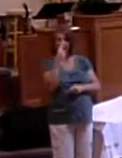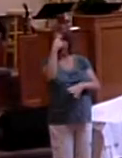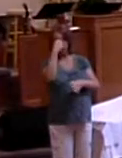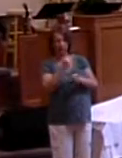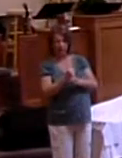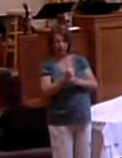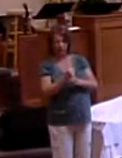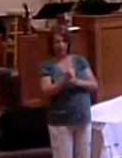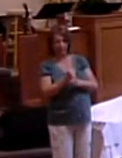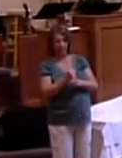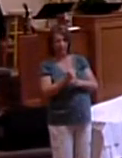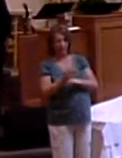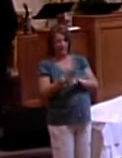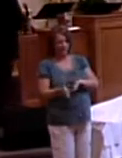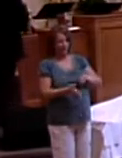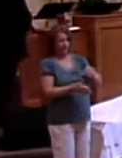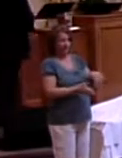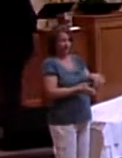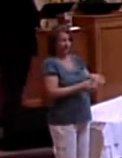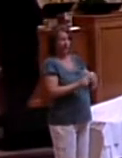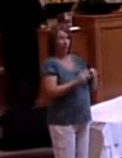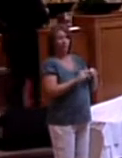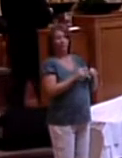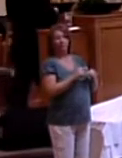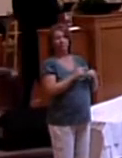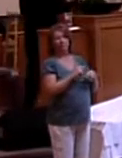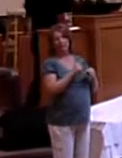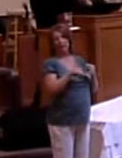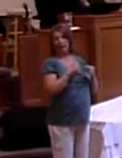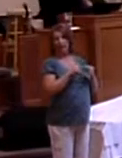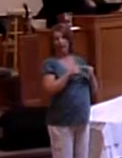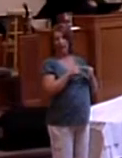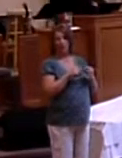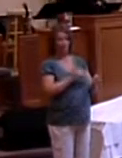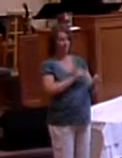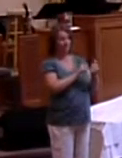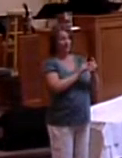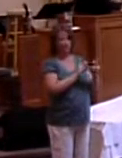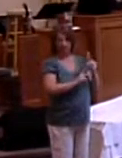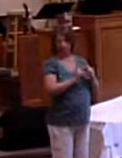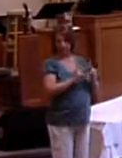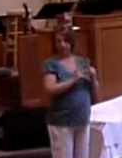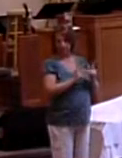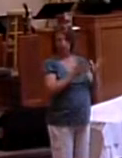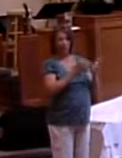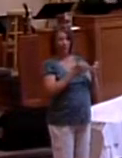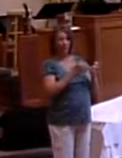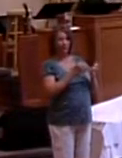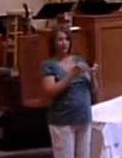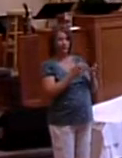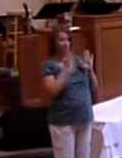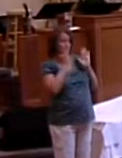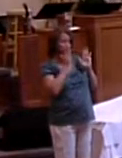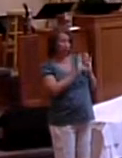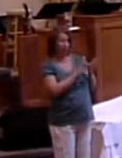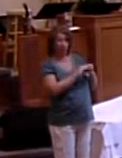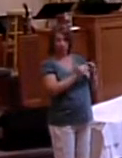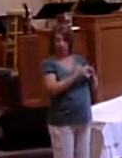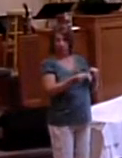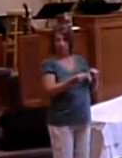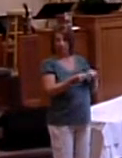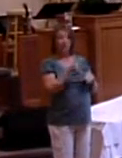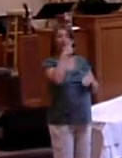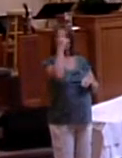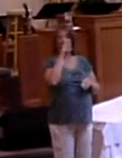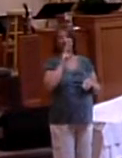untrust thing to the side whenever it comes to meeting people and wanting to hear their stories and things like that, because